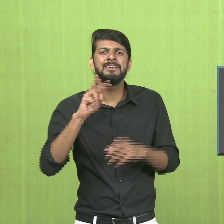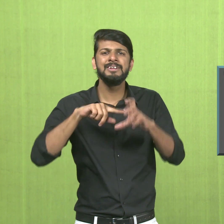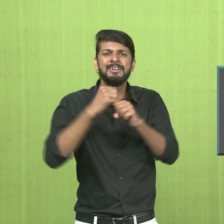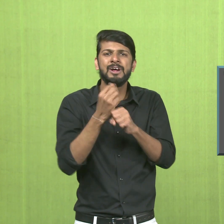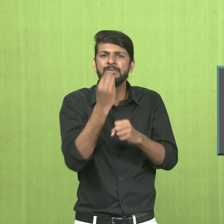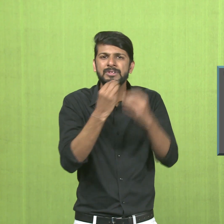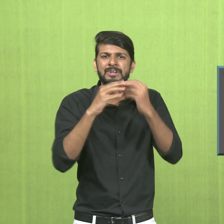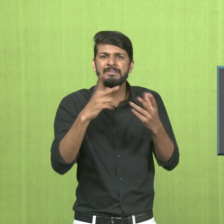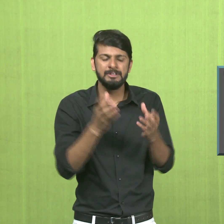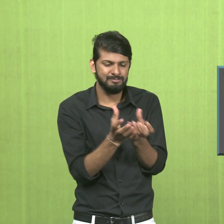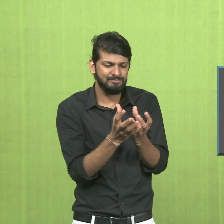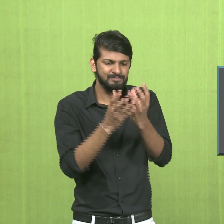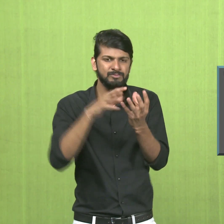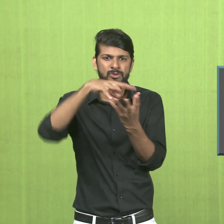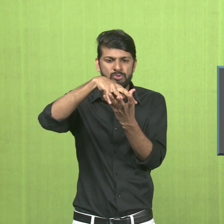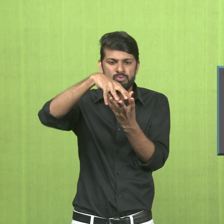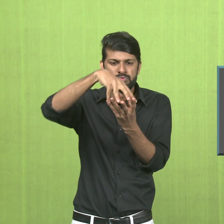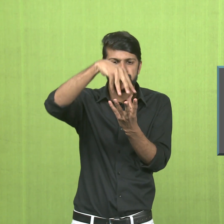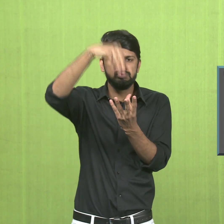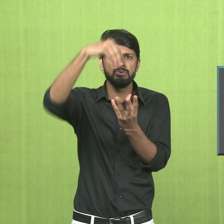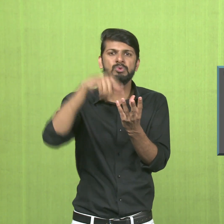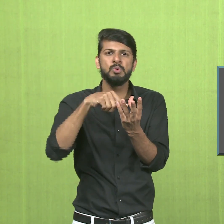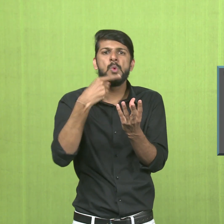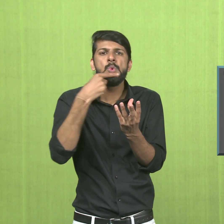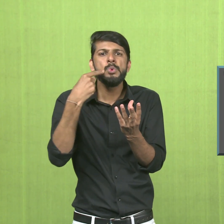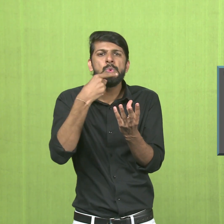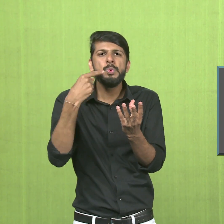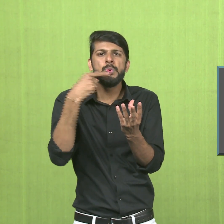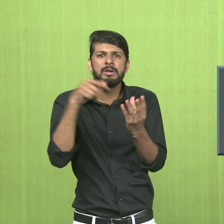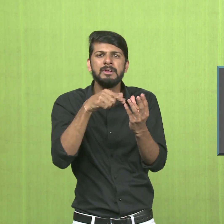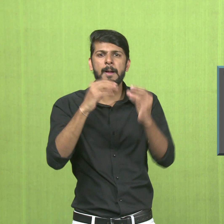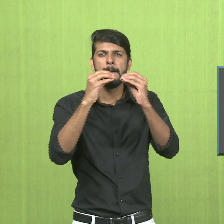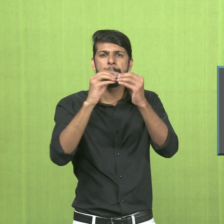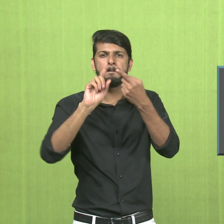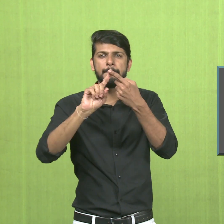and beetroot for pink,